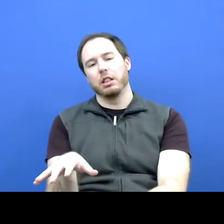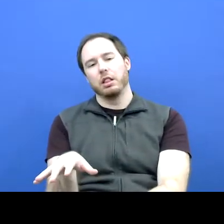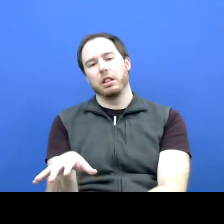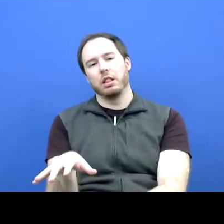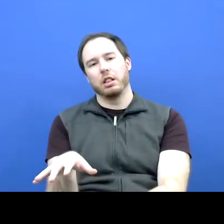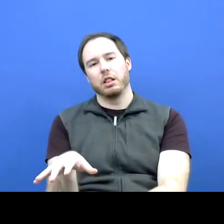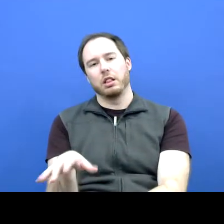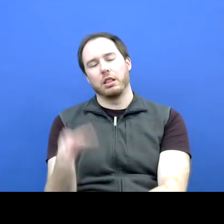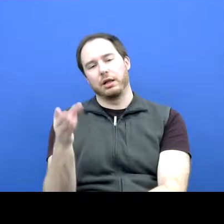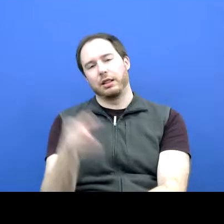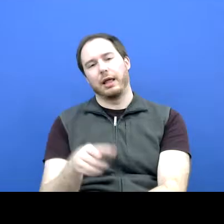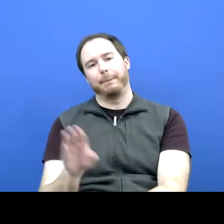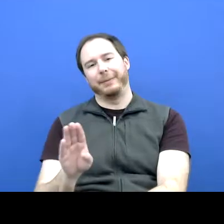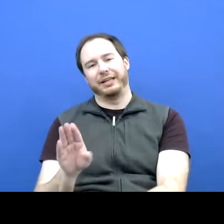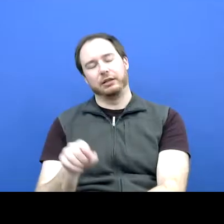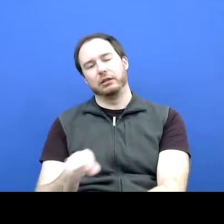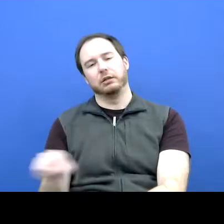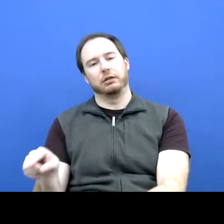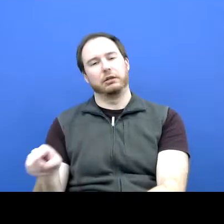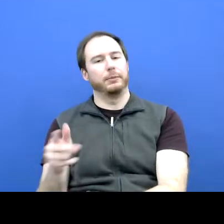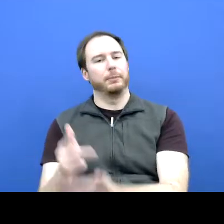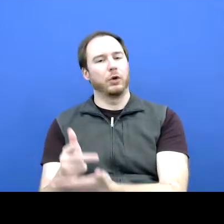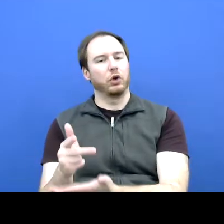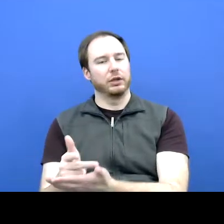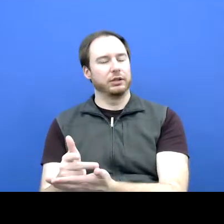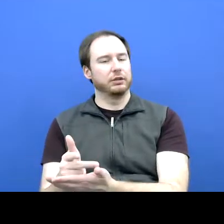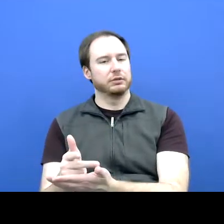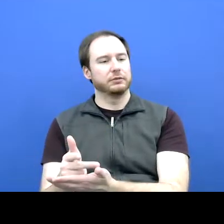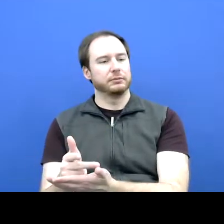the /B, which is the parking.